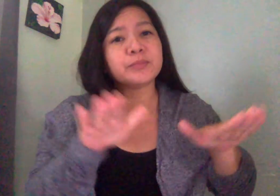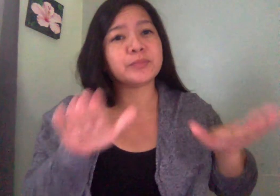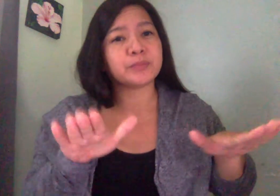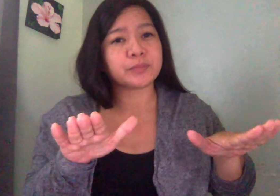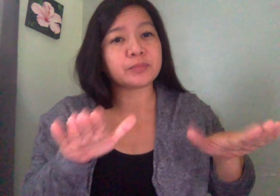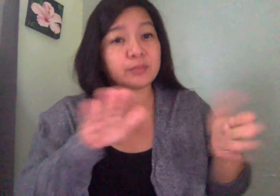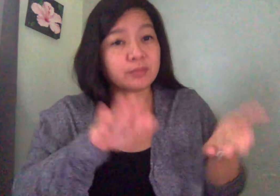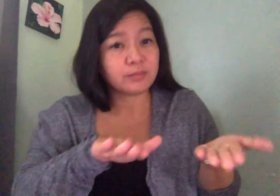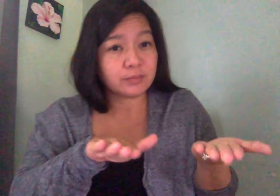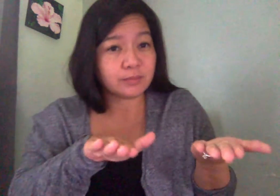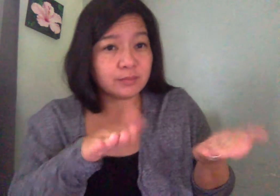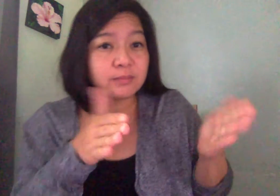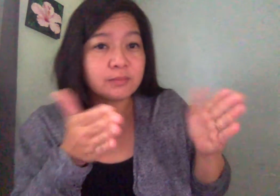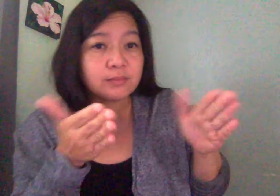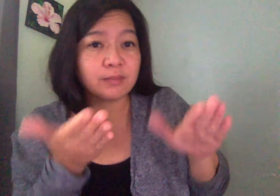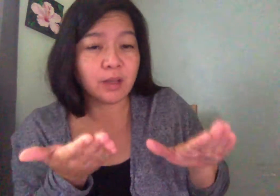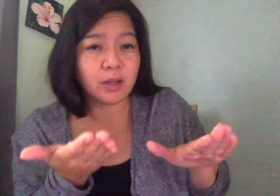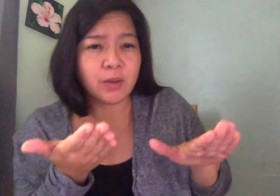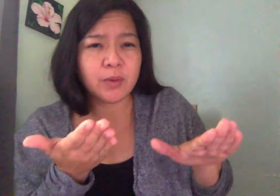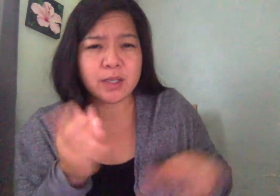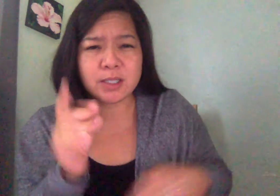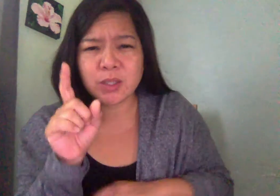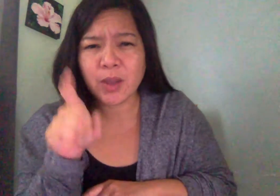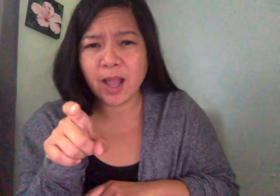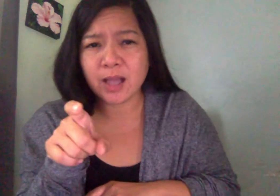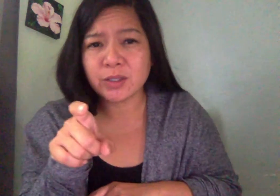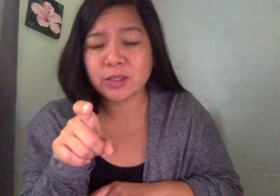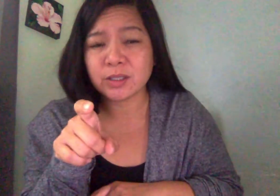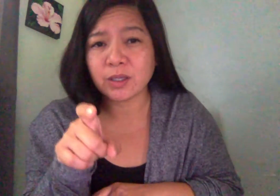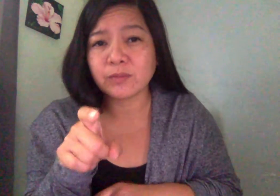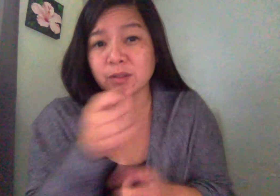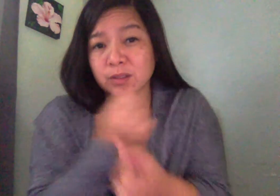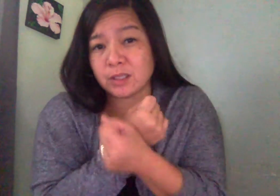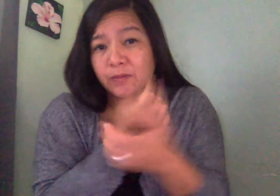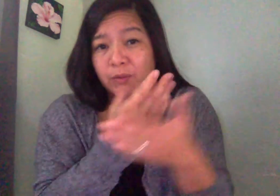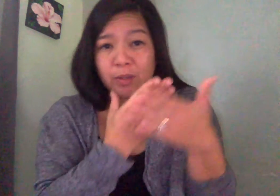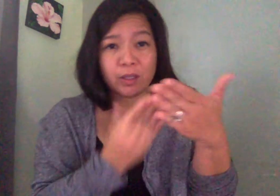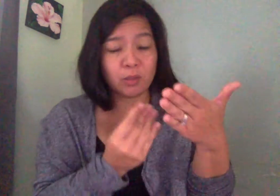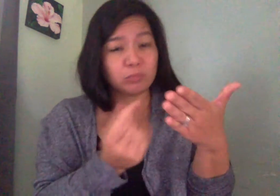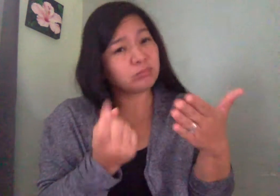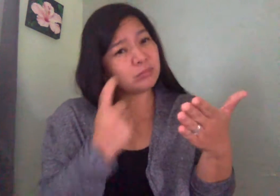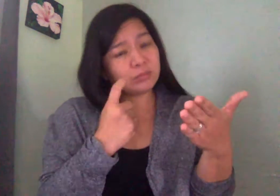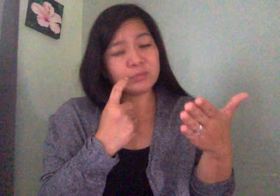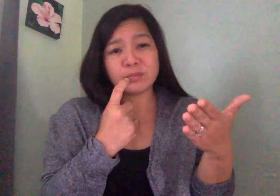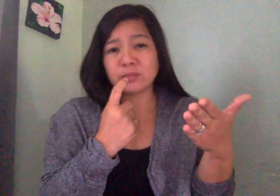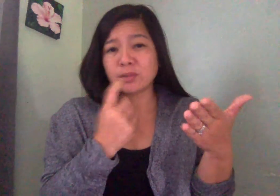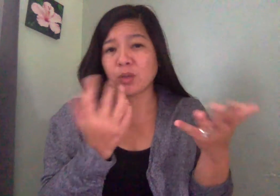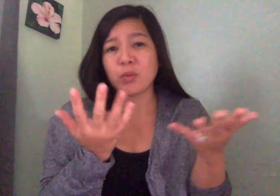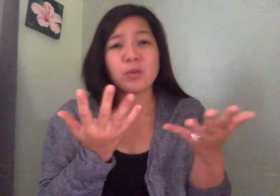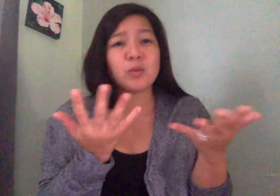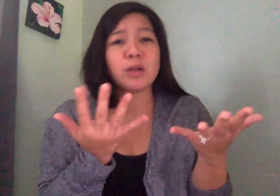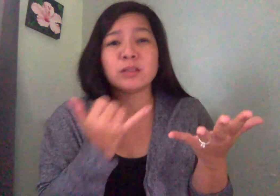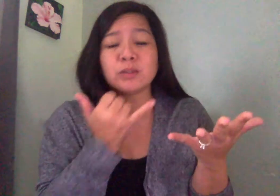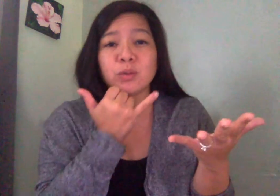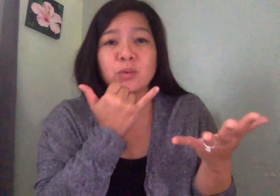little ones with ongoing suffering. As the youth are young, so ask yourself, is the loving really gone? So I could ask myself, really, what is going